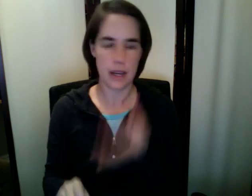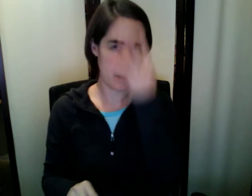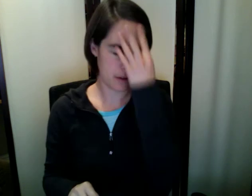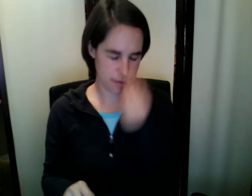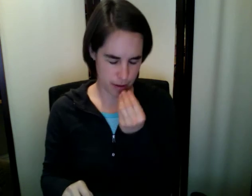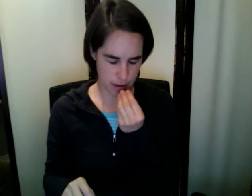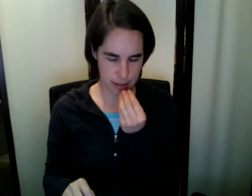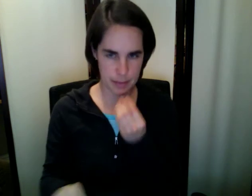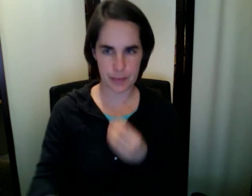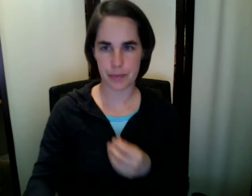and fall asleep.